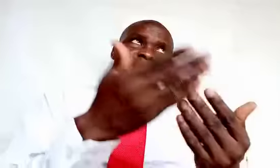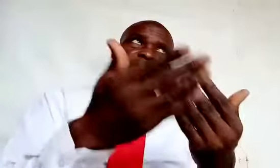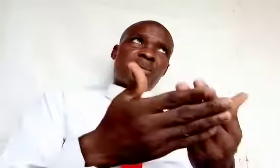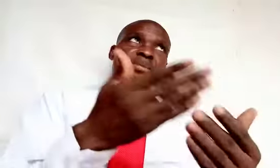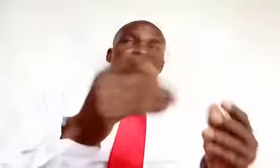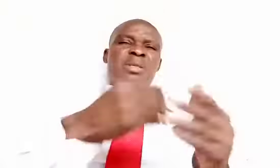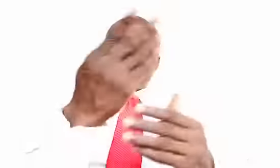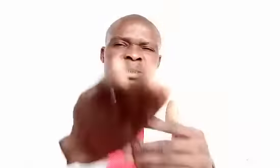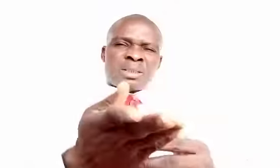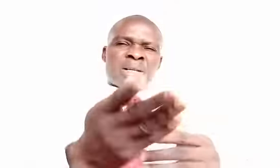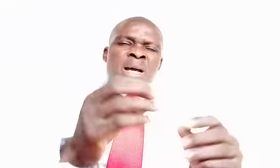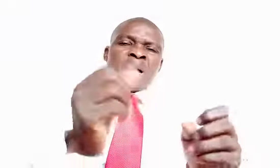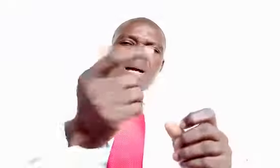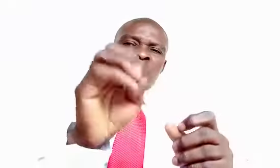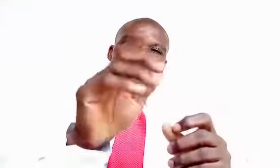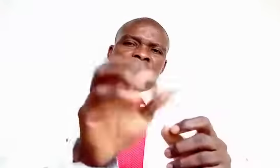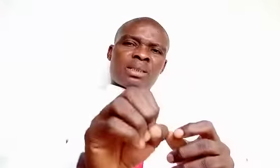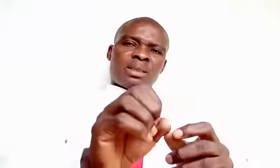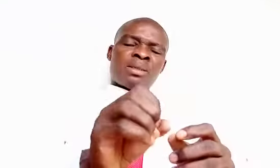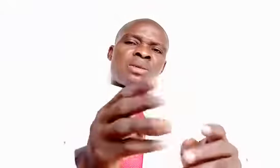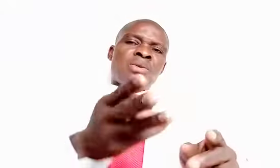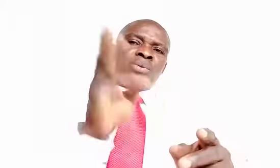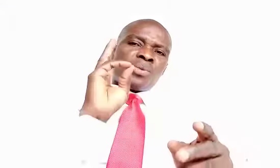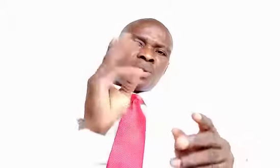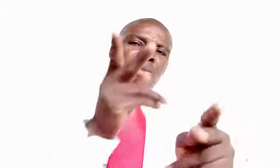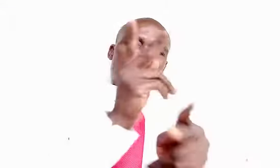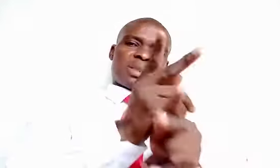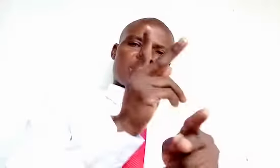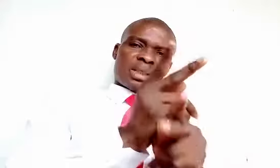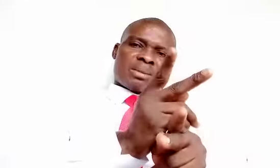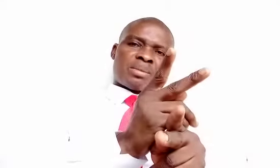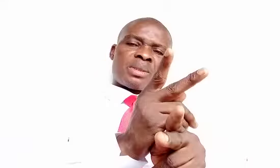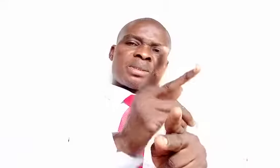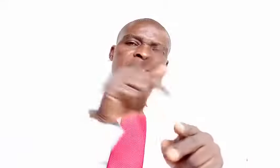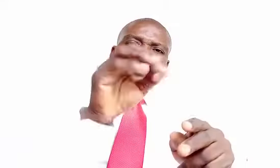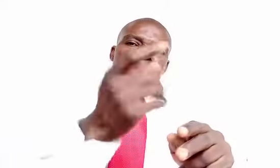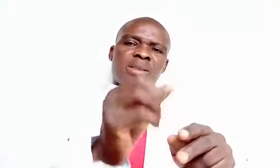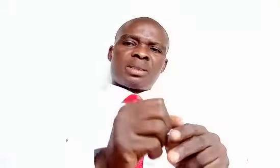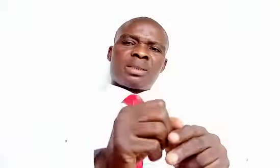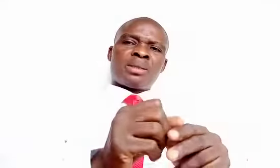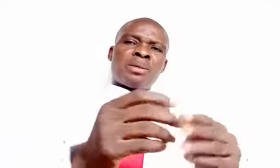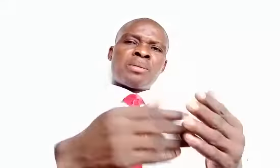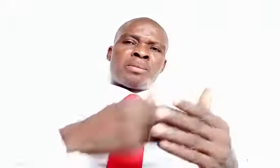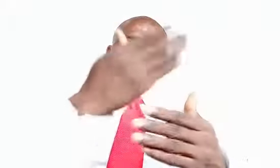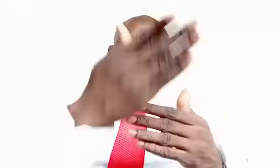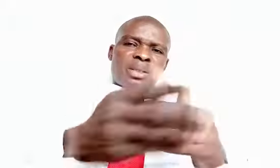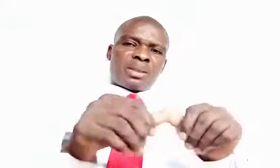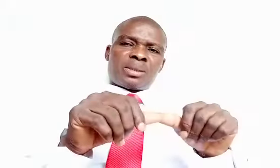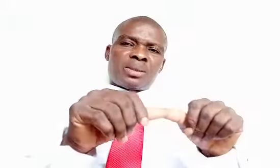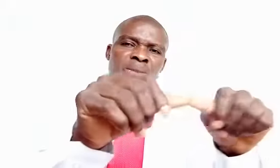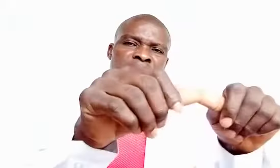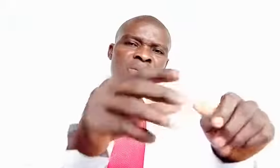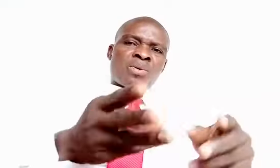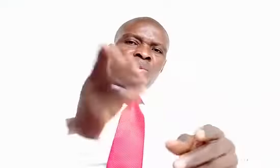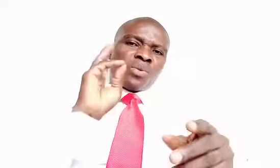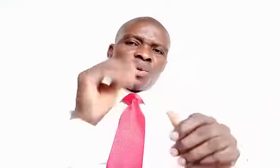kept, active; was kept, passive; past continuous, was keeping,